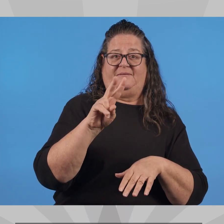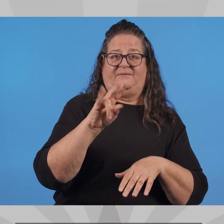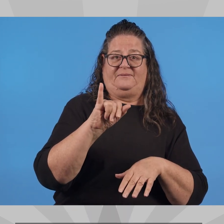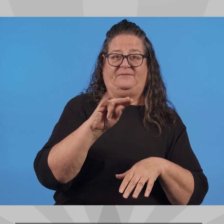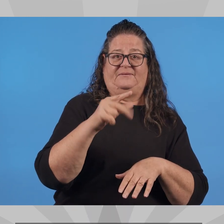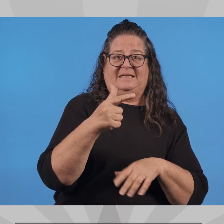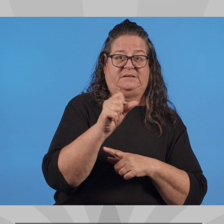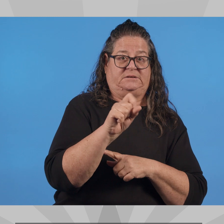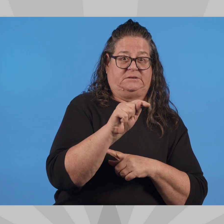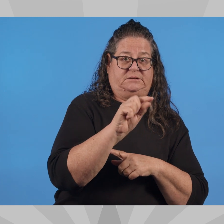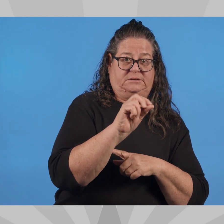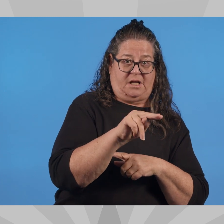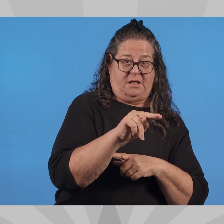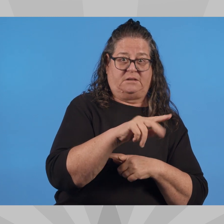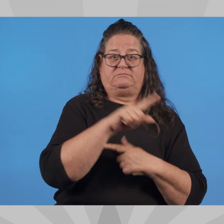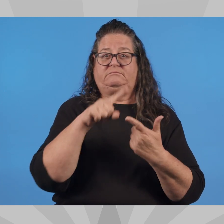most conservative team.